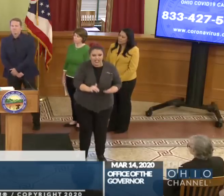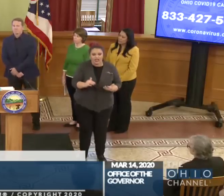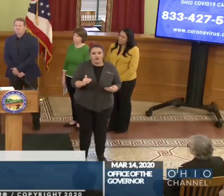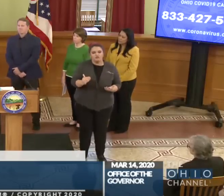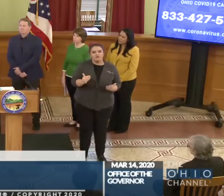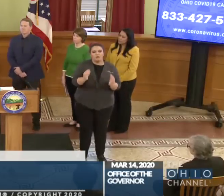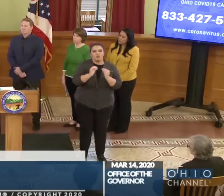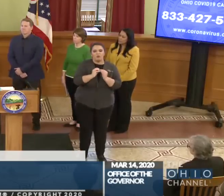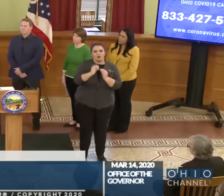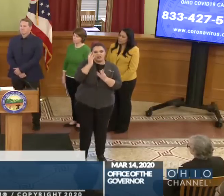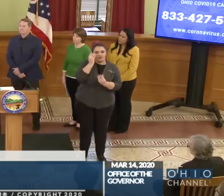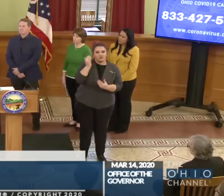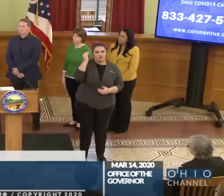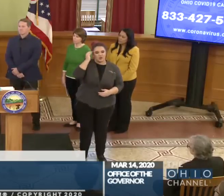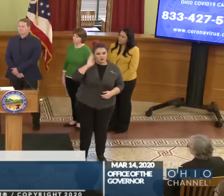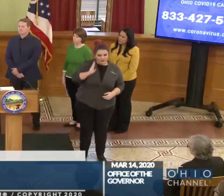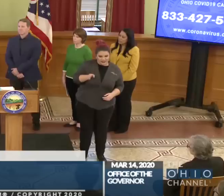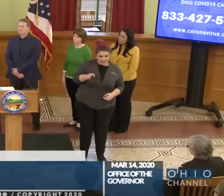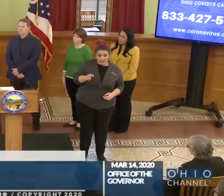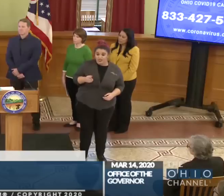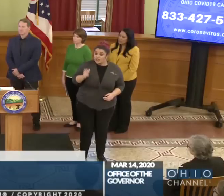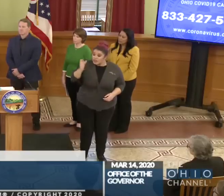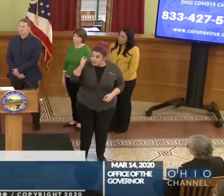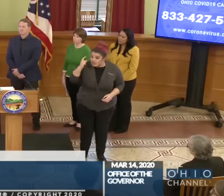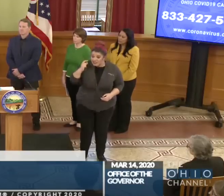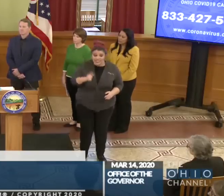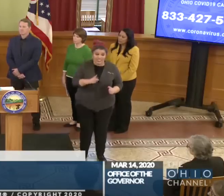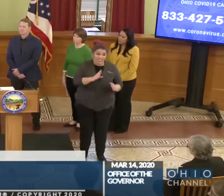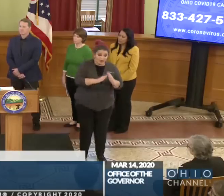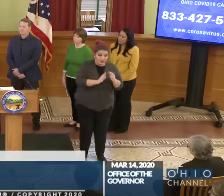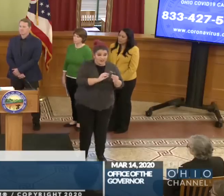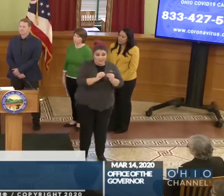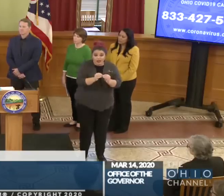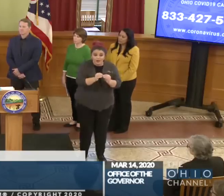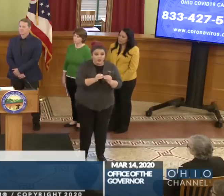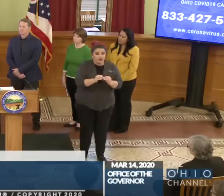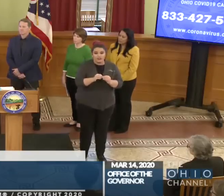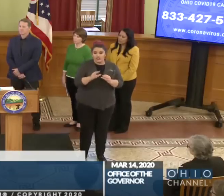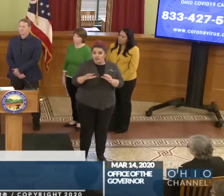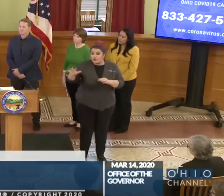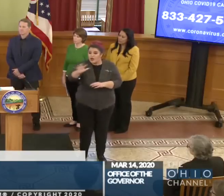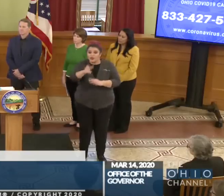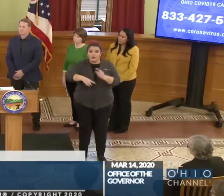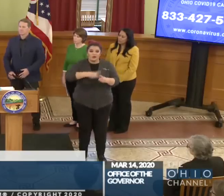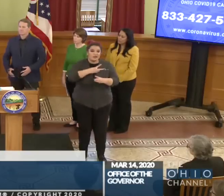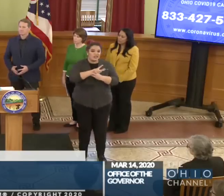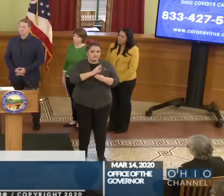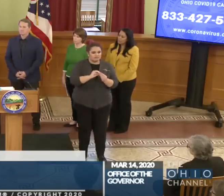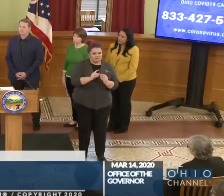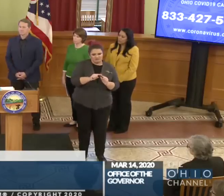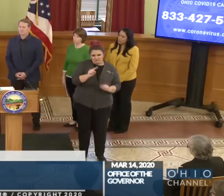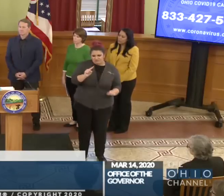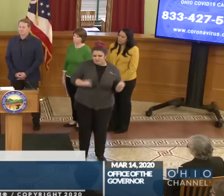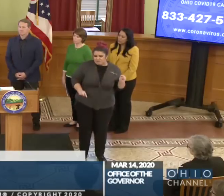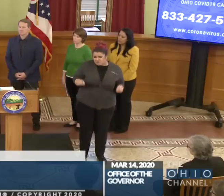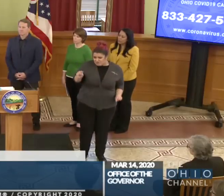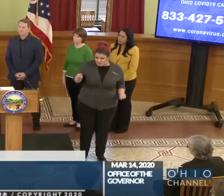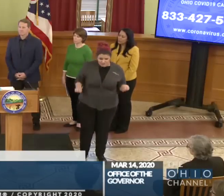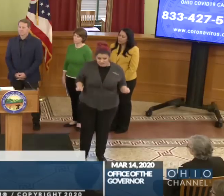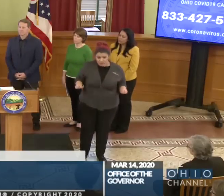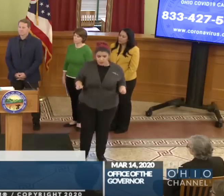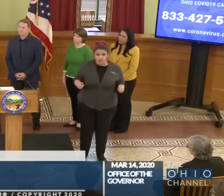different in each community. It's going to be different around the world, but it's going to be there somewhere. And so we can't hedge. I mean,